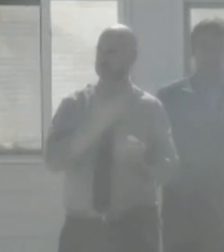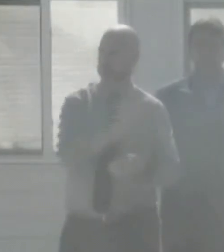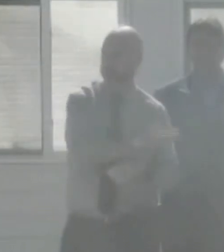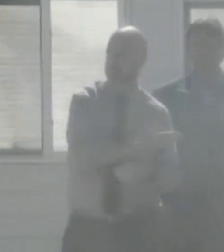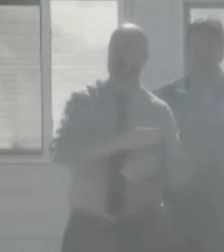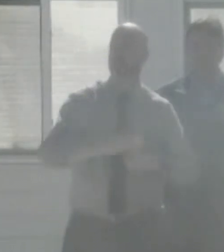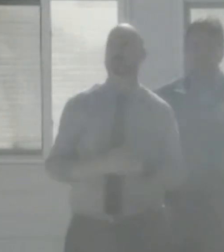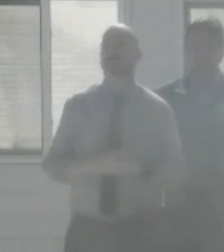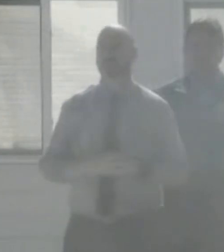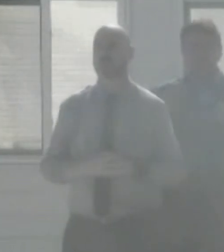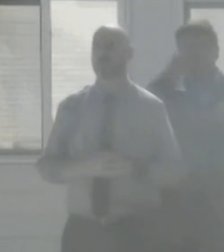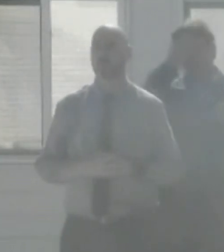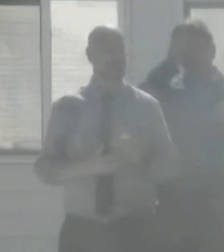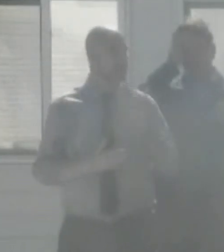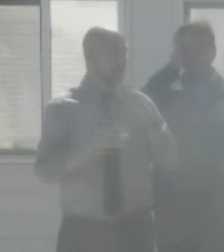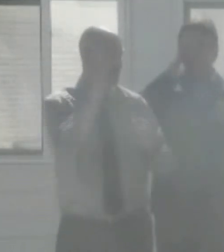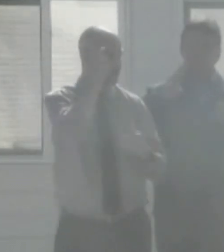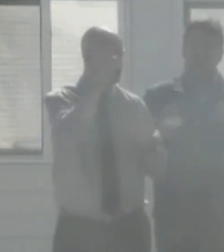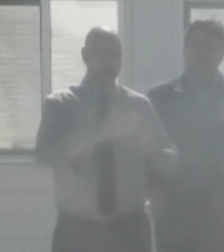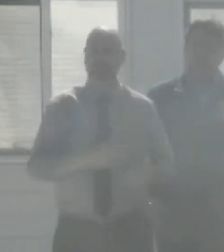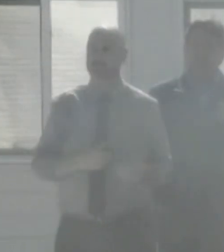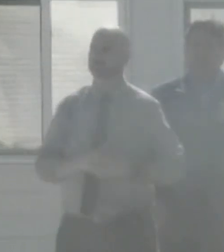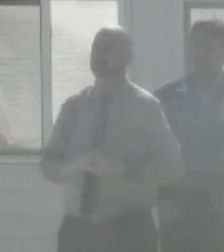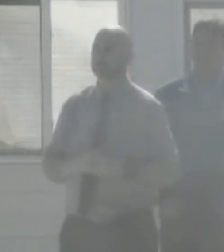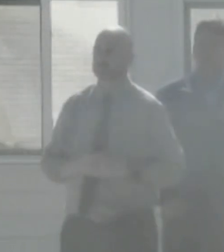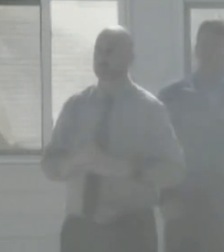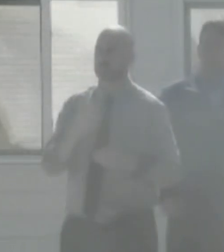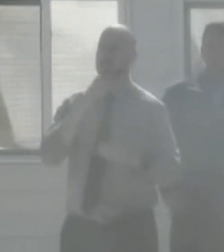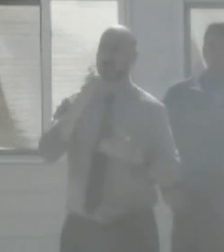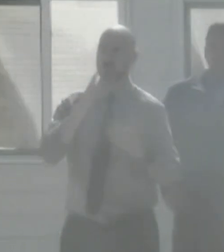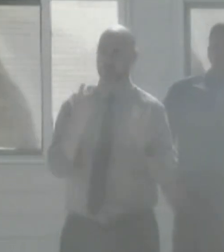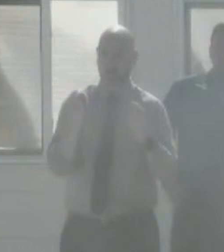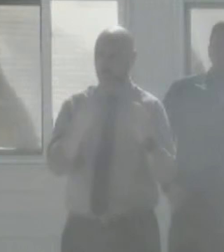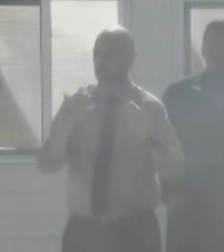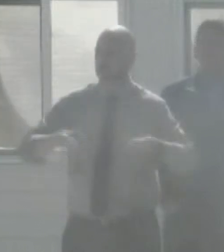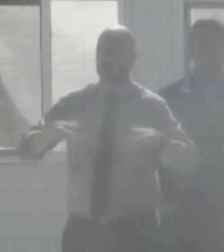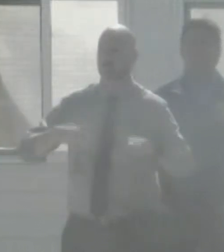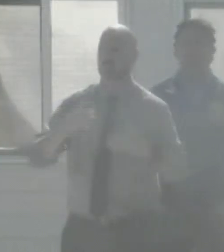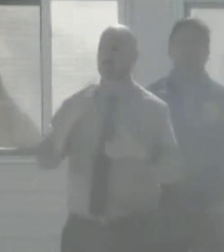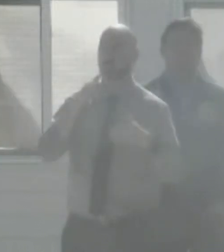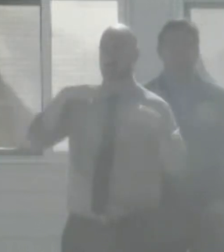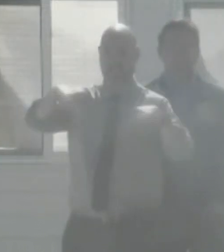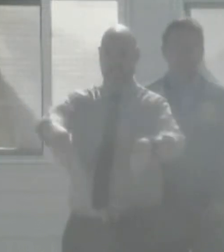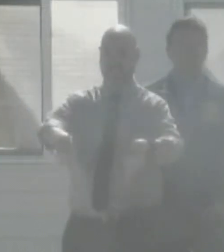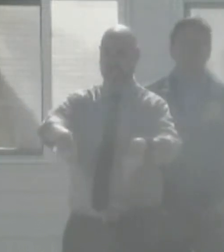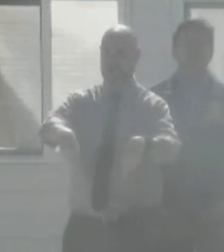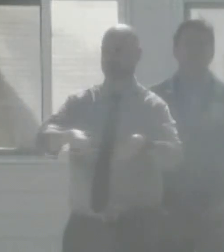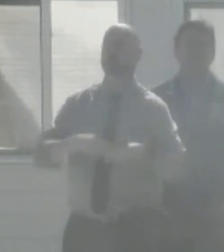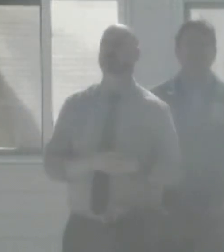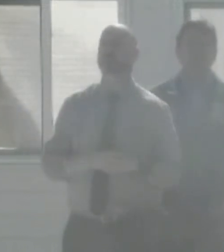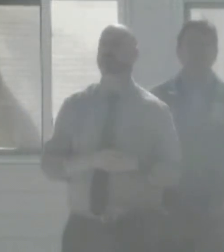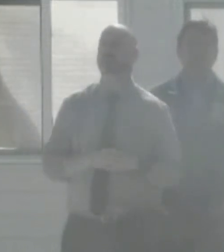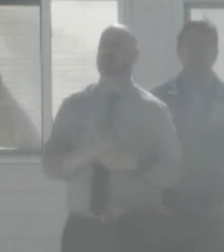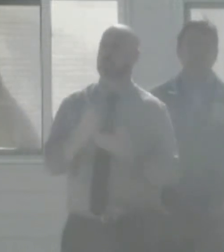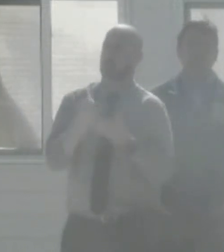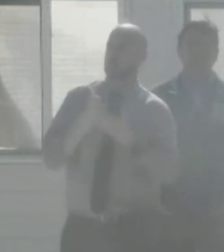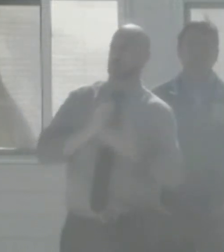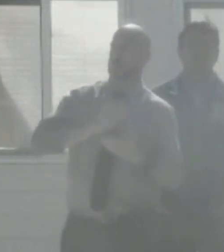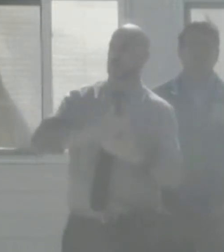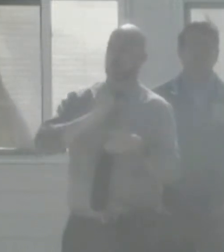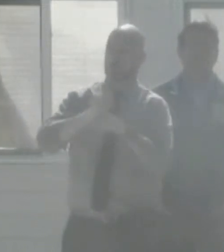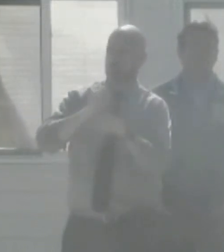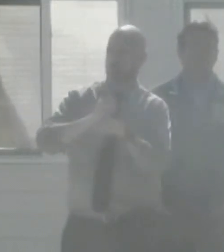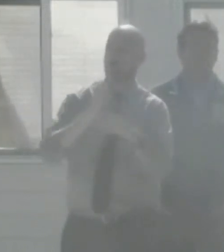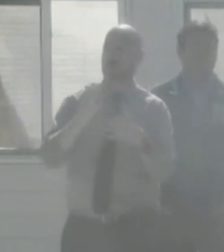Thank you, Governor. Thank you for everything you do for communities like these to make our job much easier and much